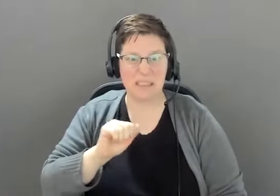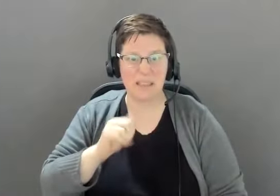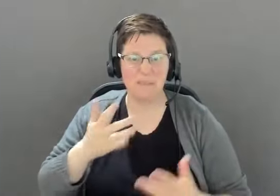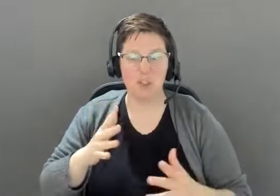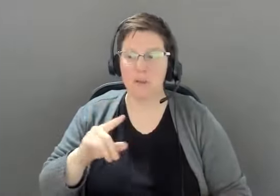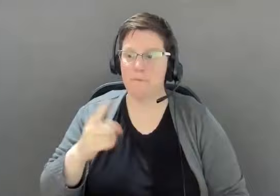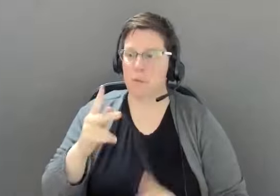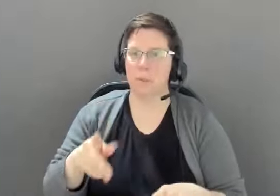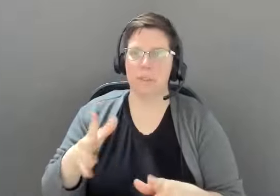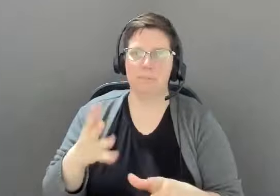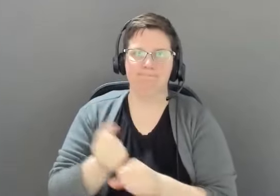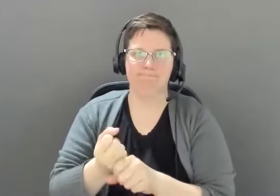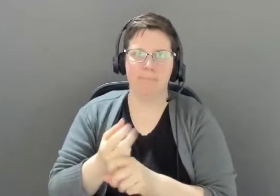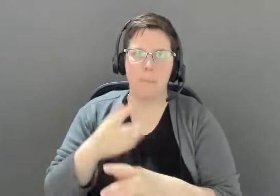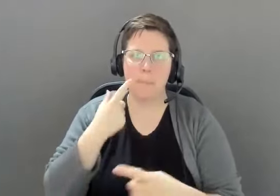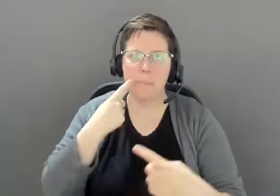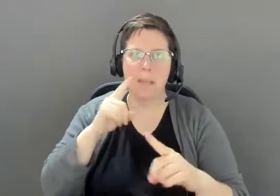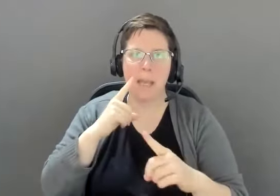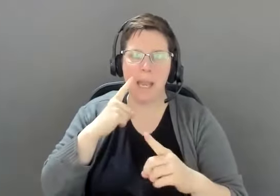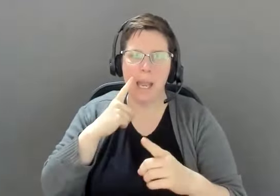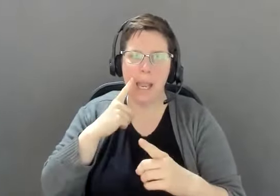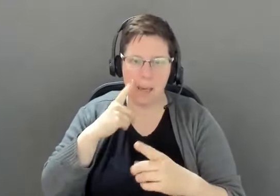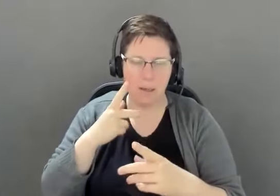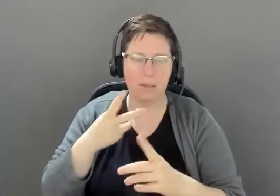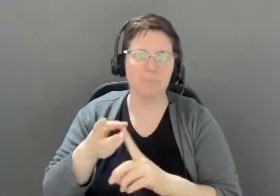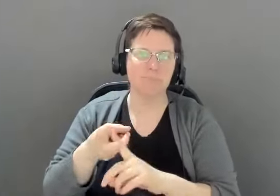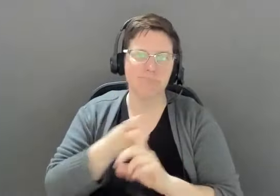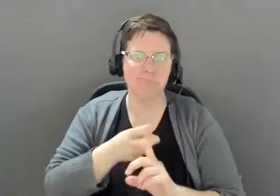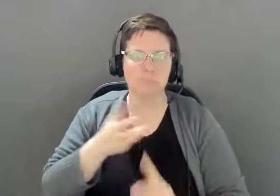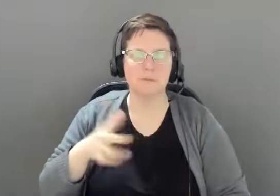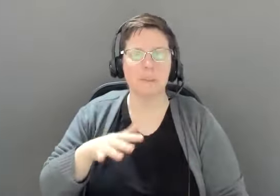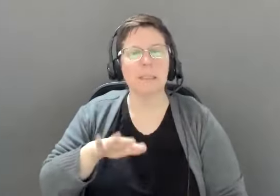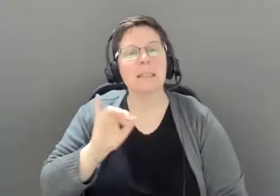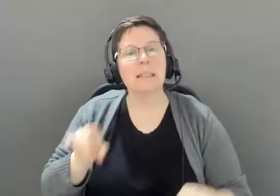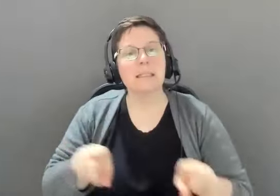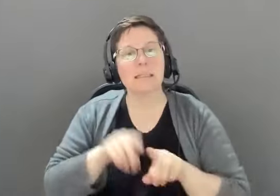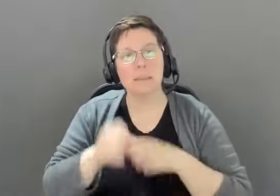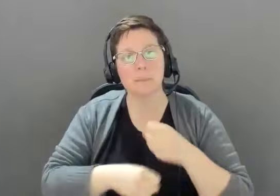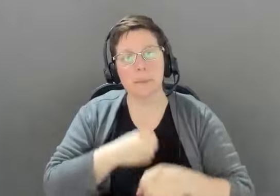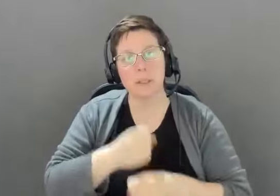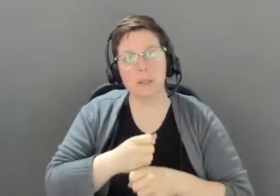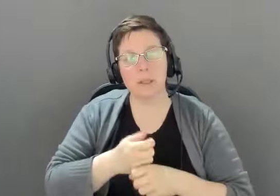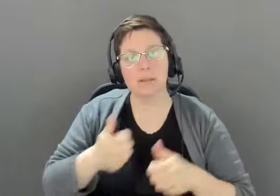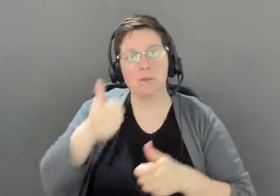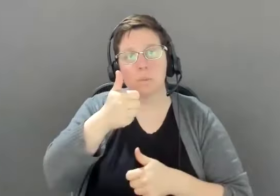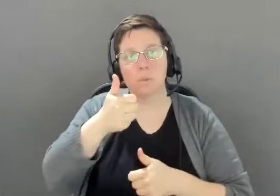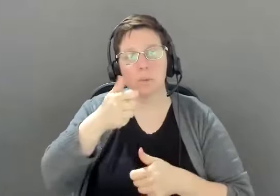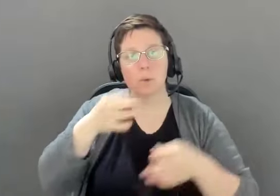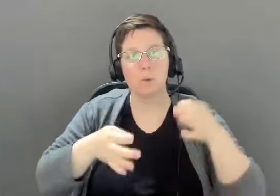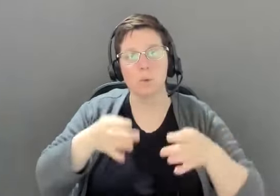case. And on April 8th of that same year, a Nova Scotia Supreme Court judge ruled that the Office of the Police